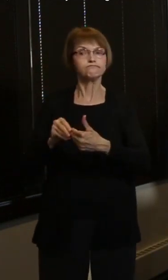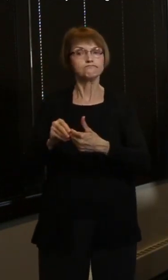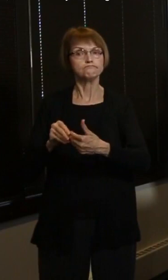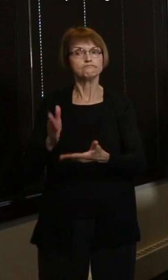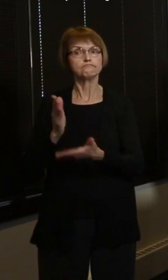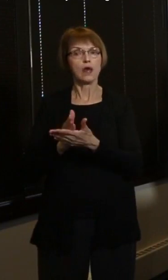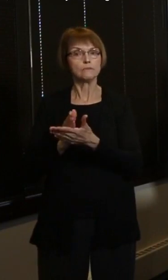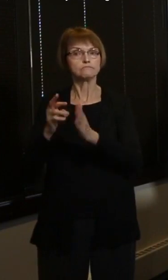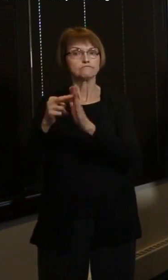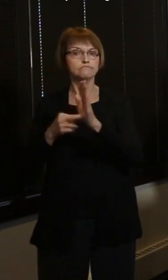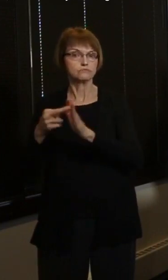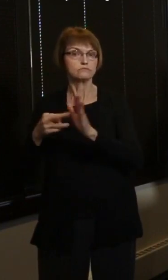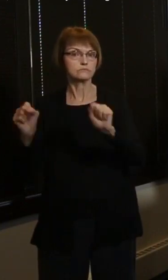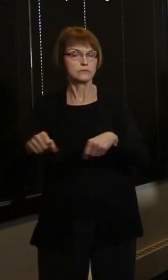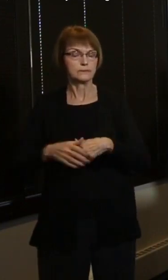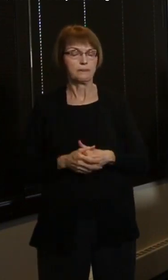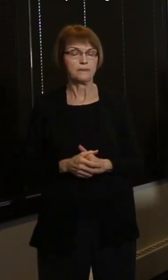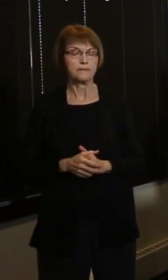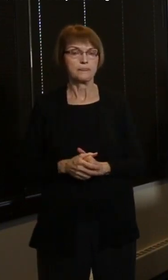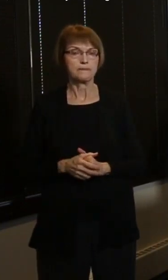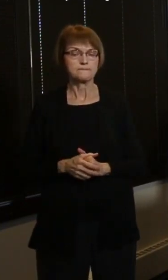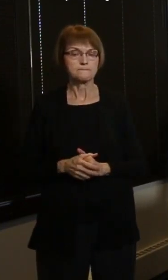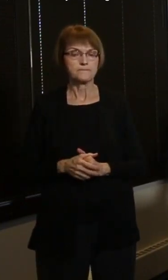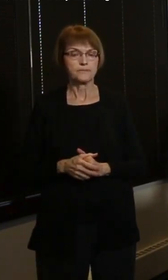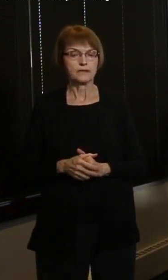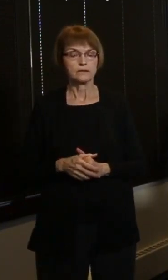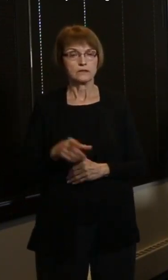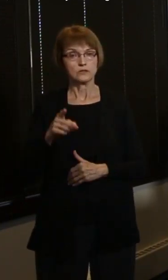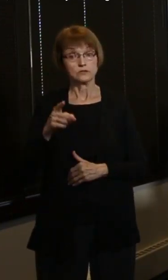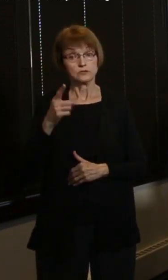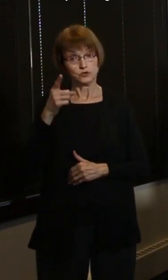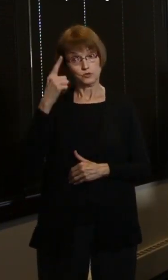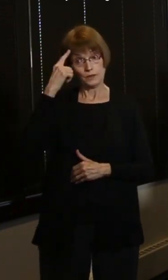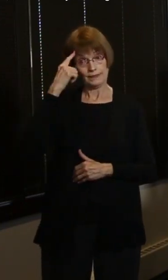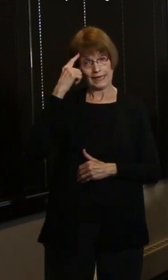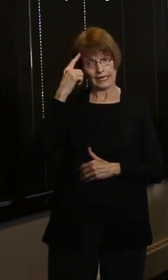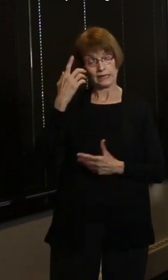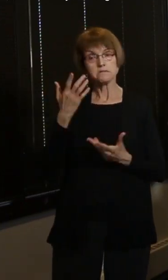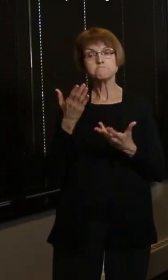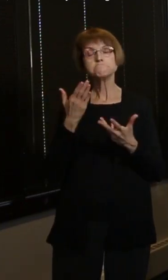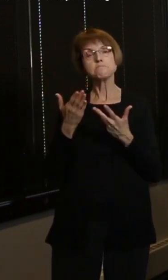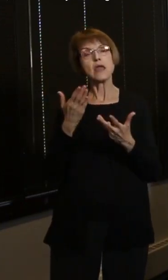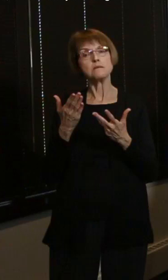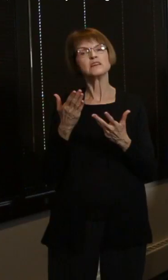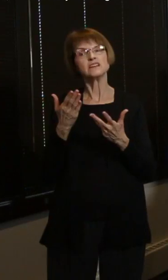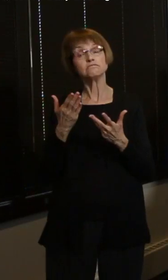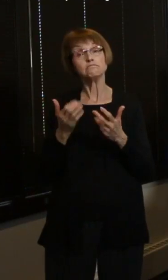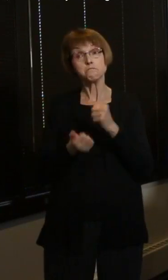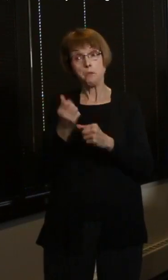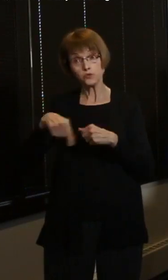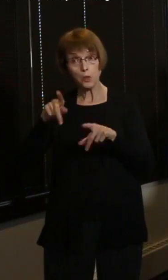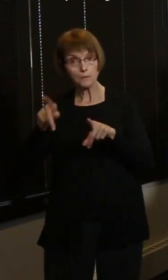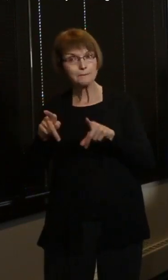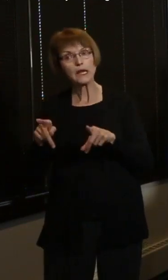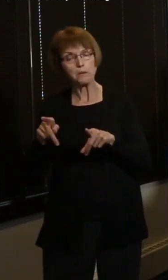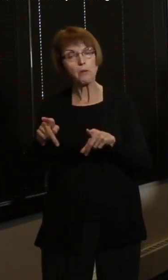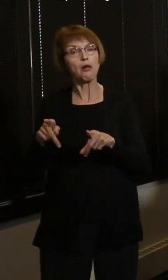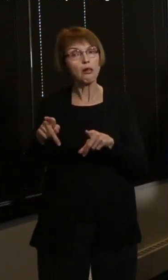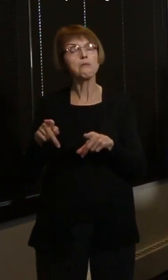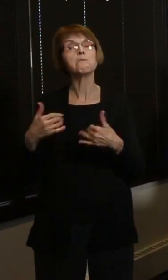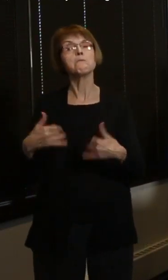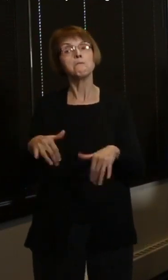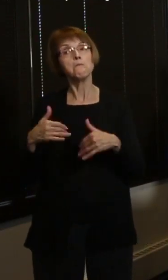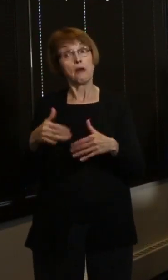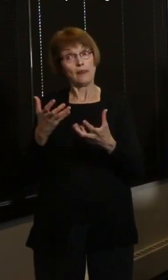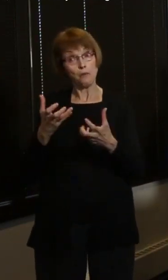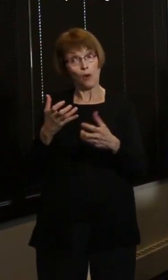serious discussion about those. Do you think we may be close to hitting a wall when it comes to vaccinations, as in have most